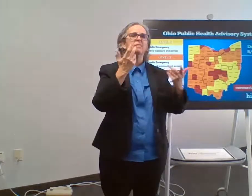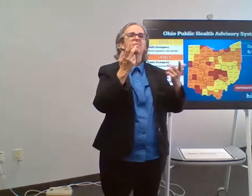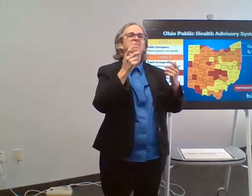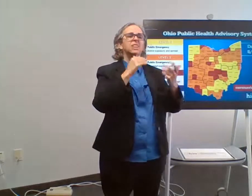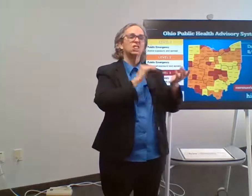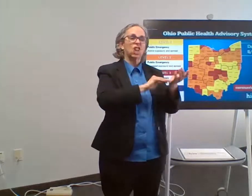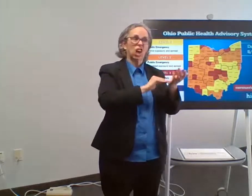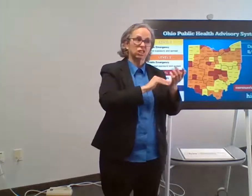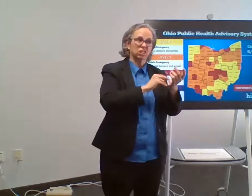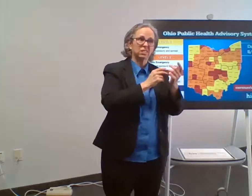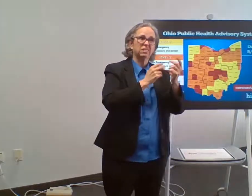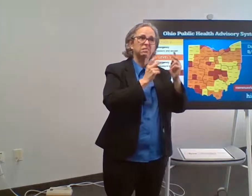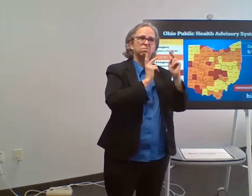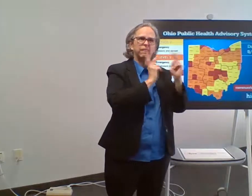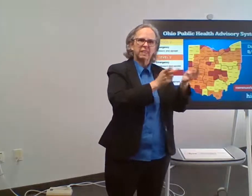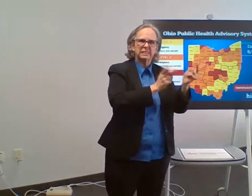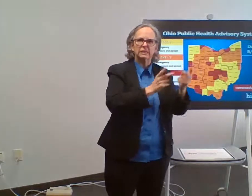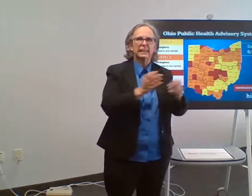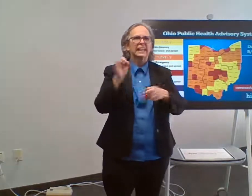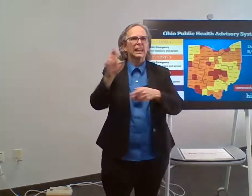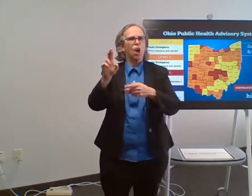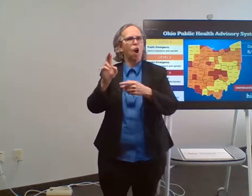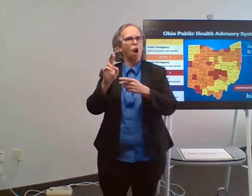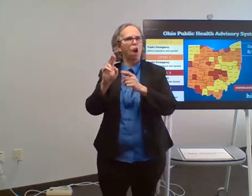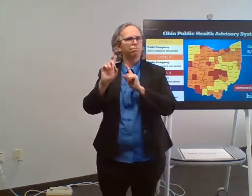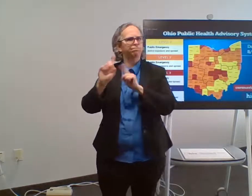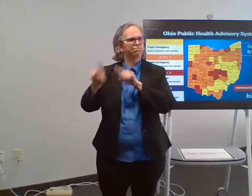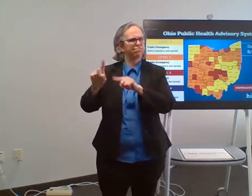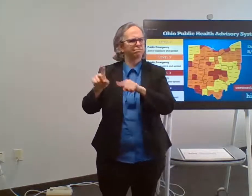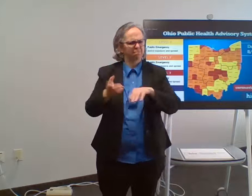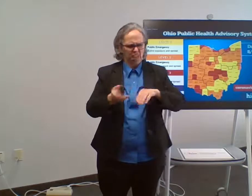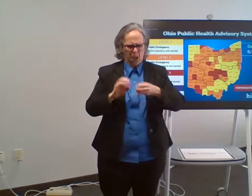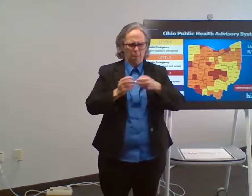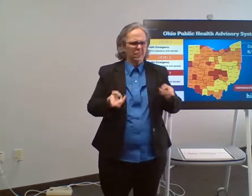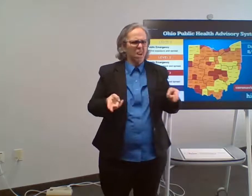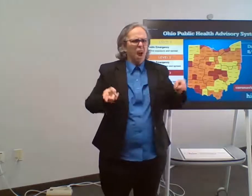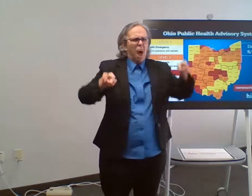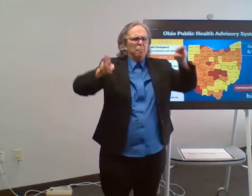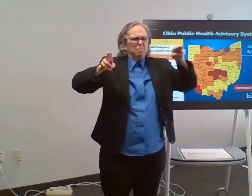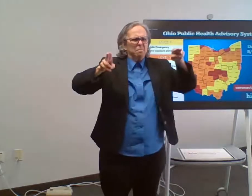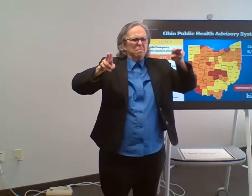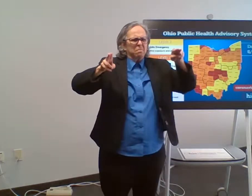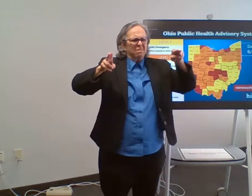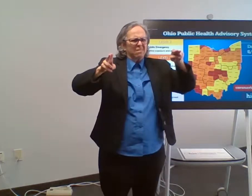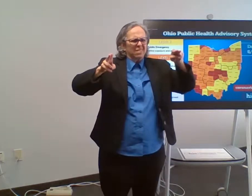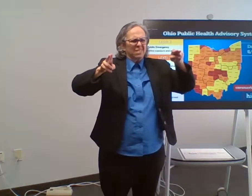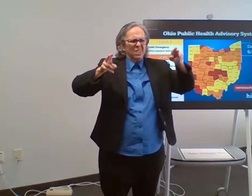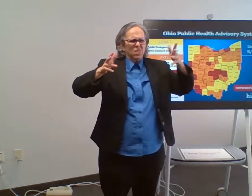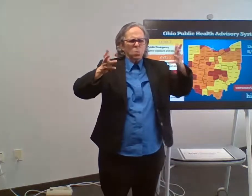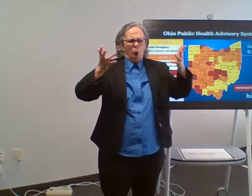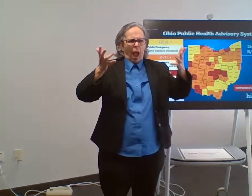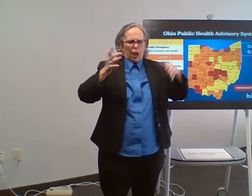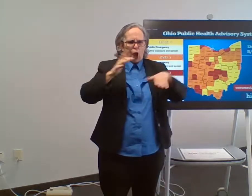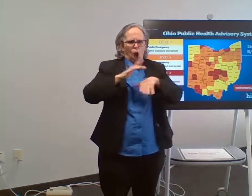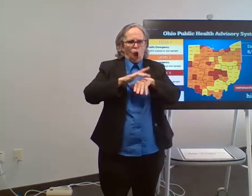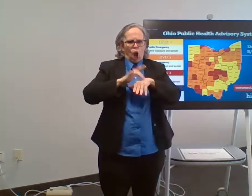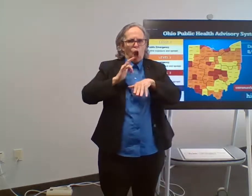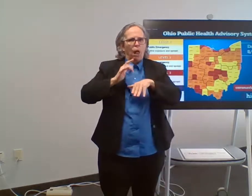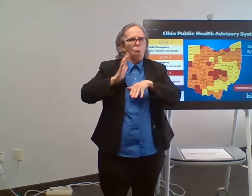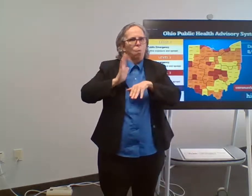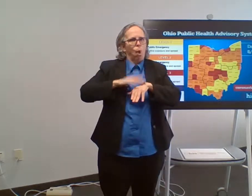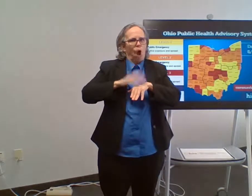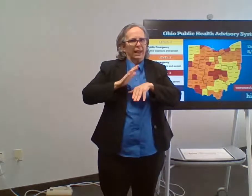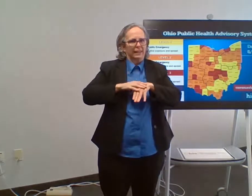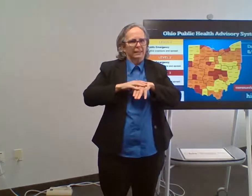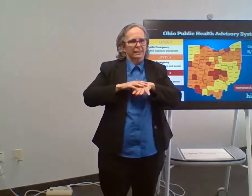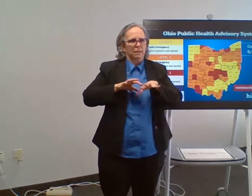during this reporting period. Not good news, because what that means is those are the early warning signs. The cases are going